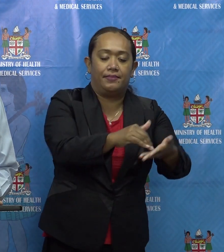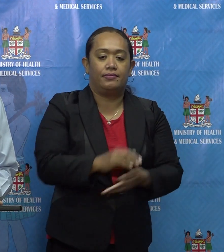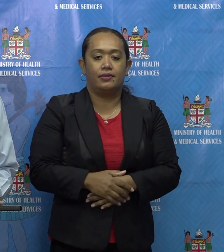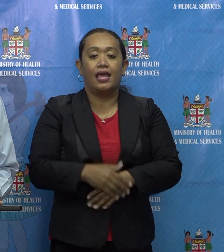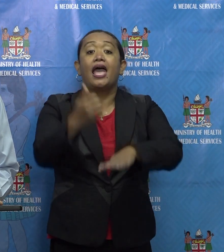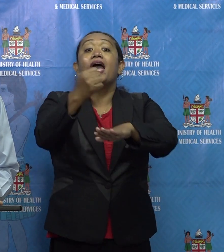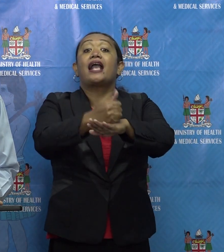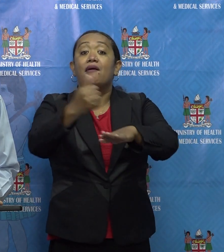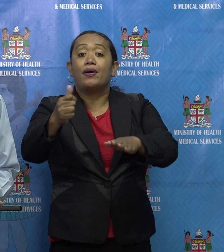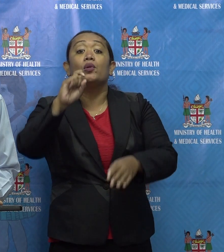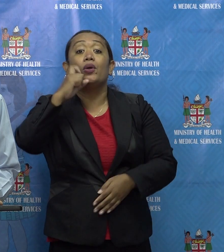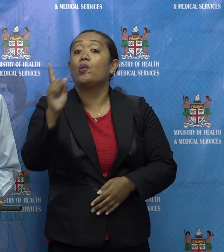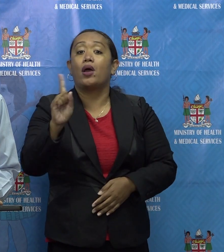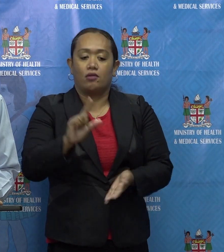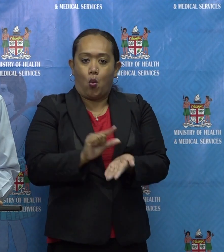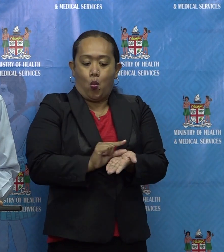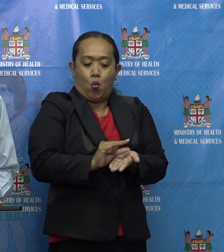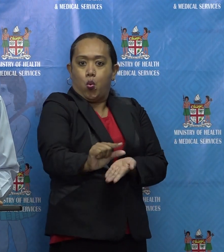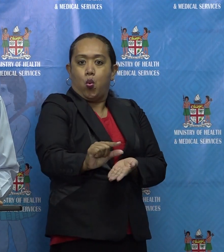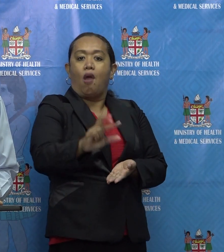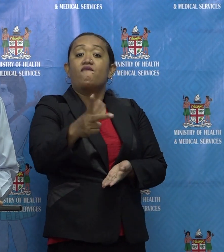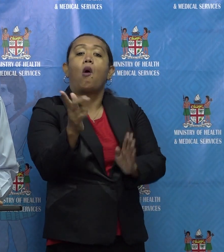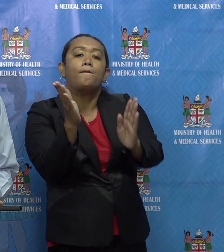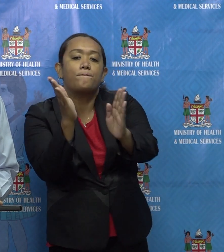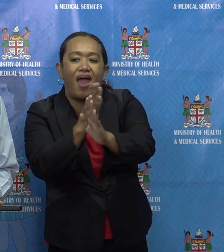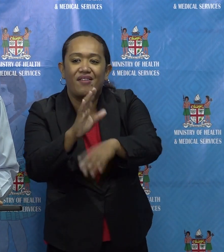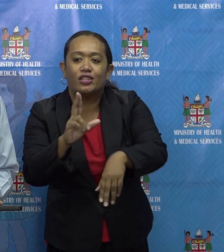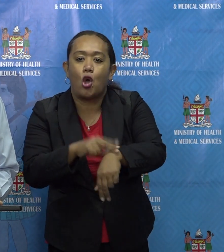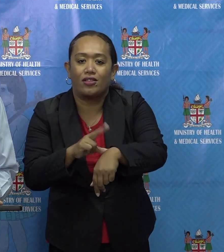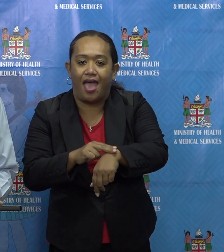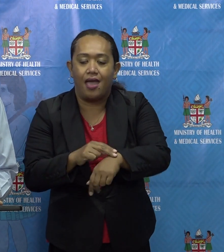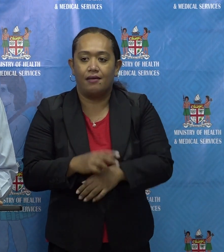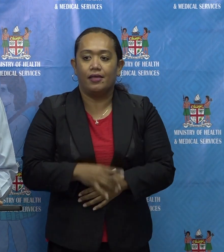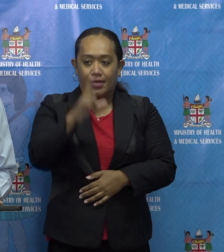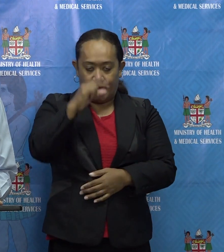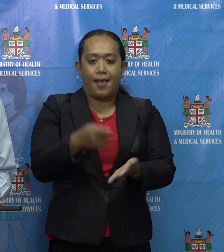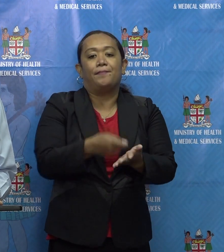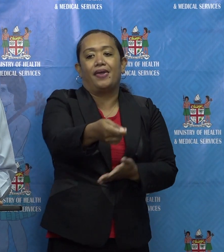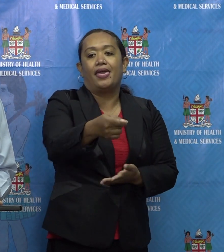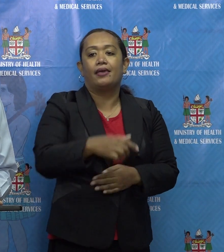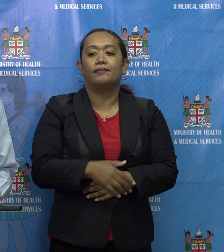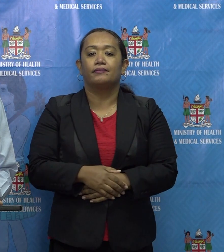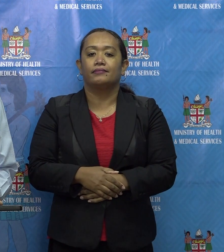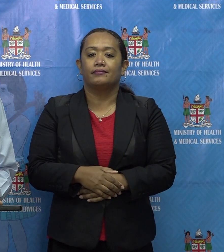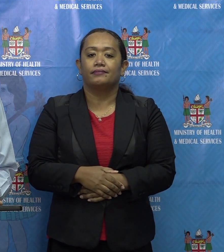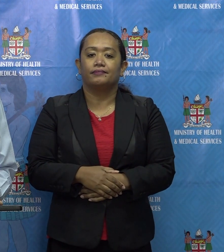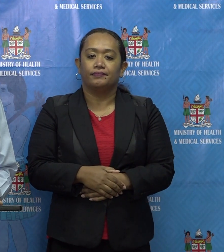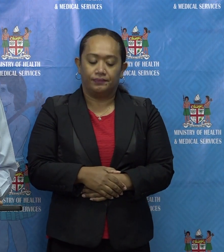Government will directly pay the private practitioners for the treatment and the consultations provided for such people.